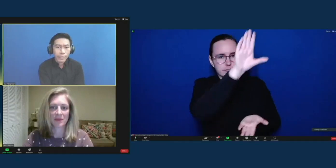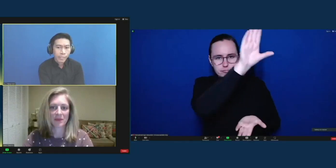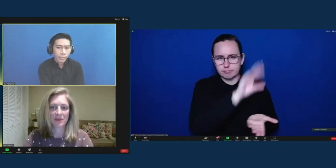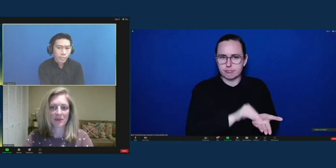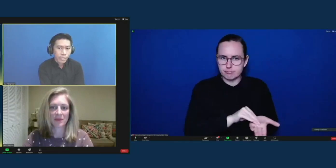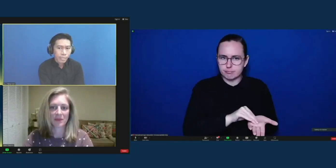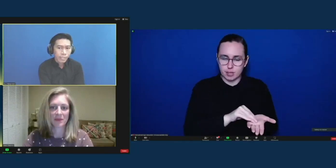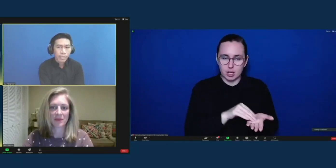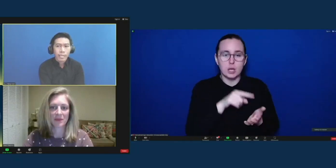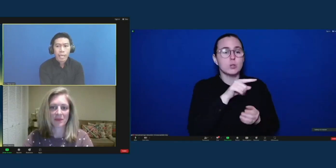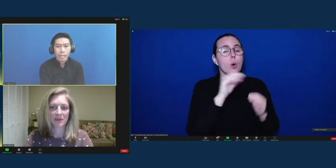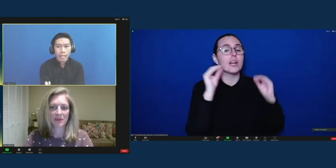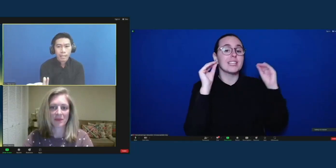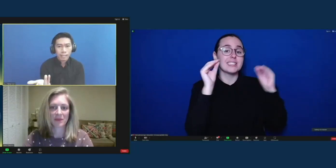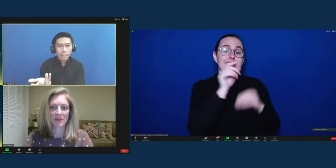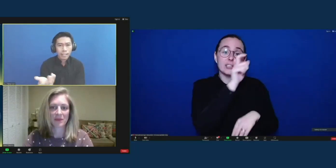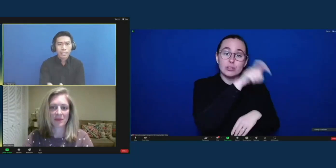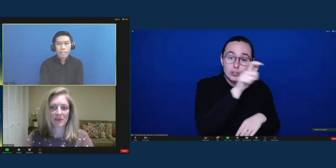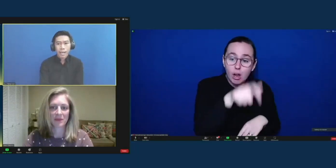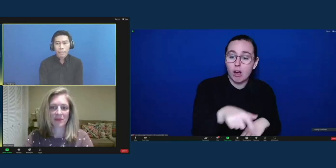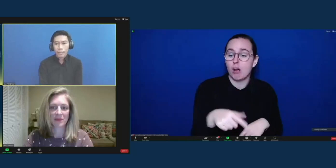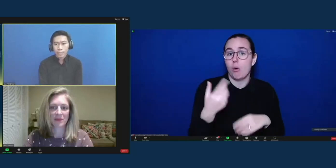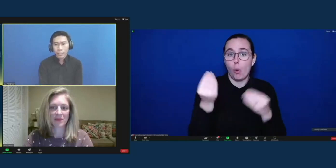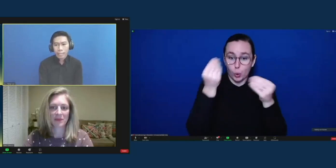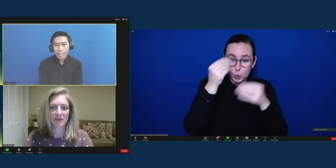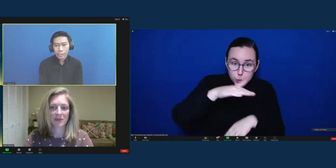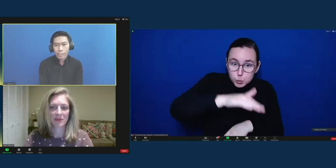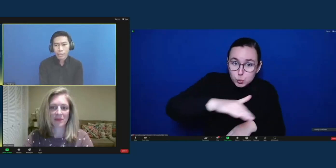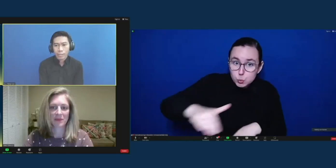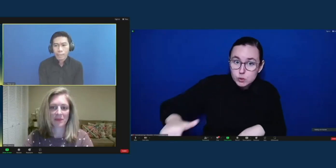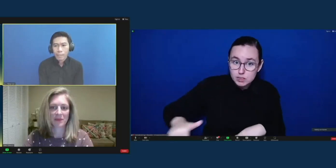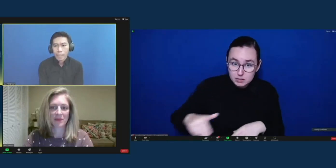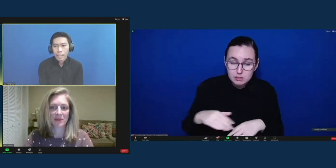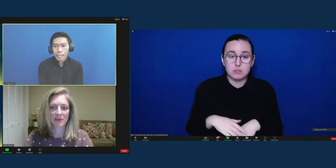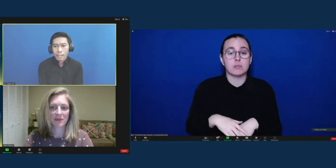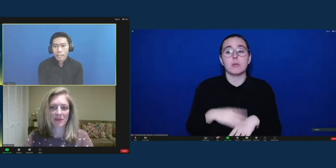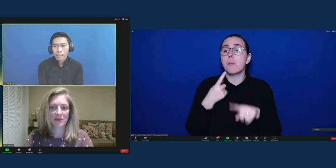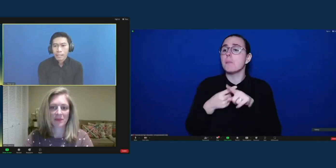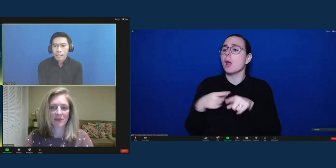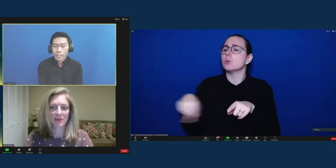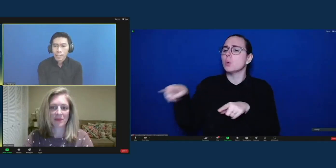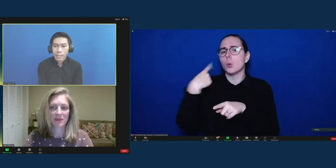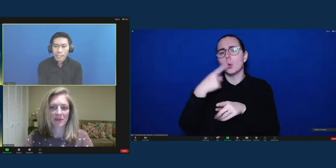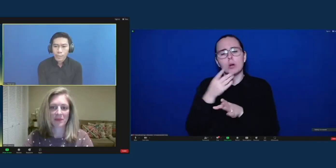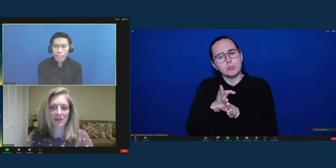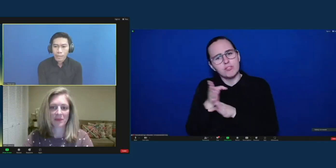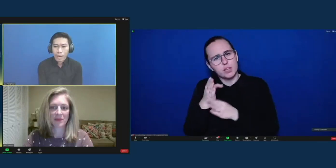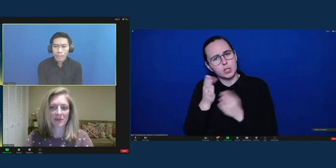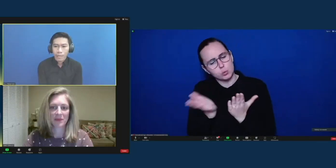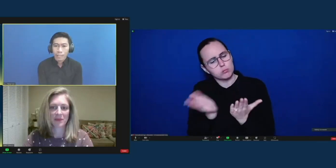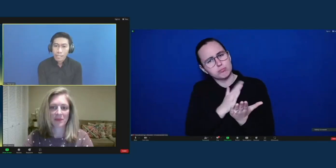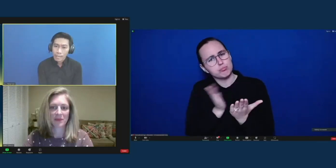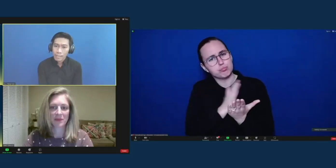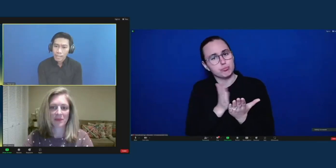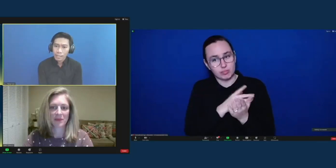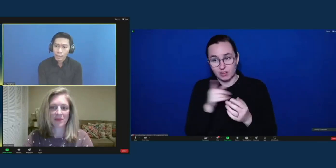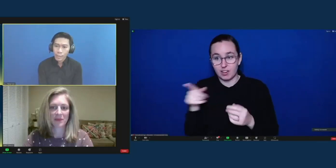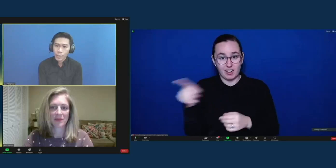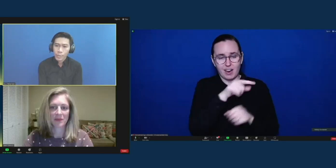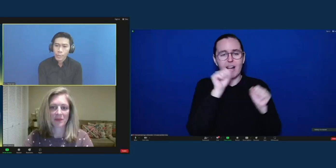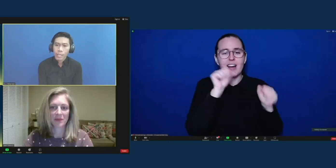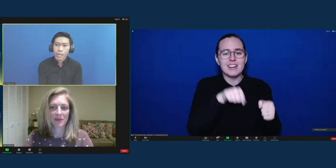their personal readings, and that does not need internet connection. So that's what our team